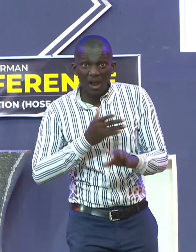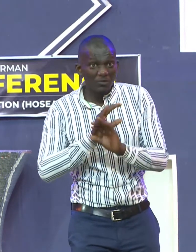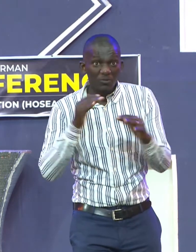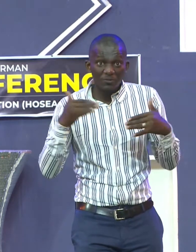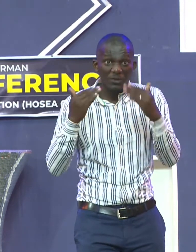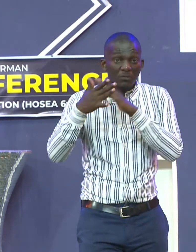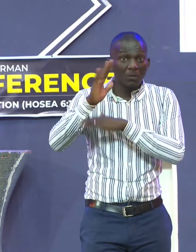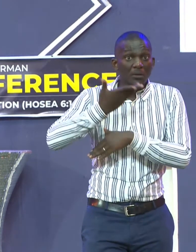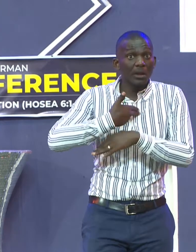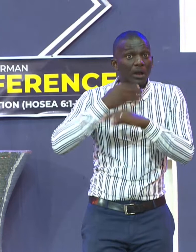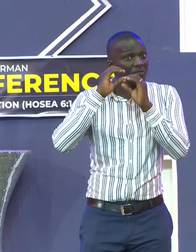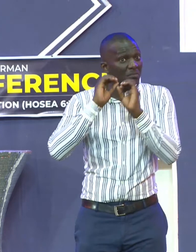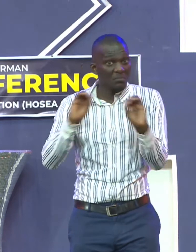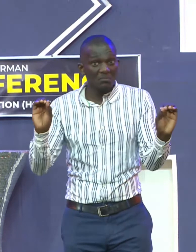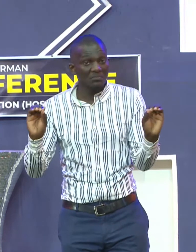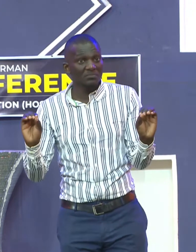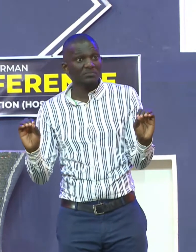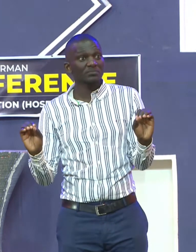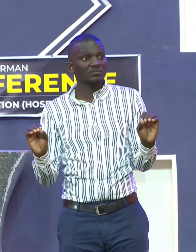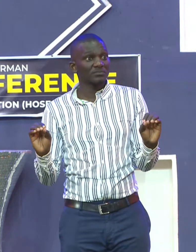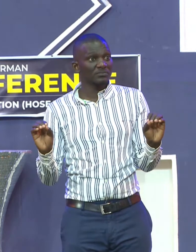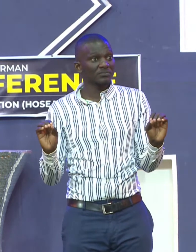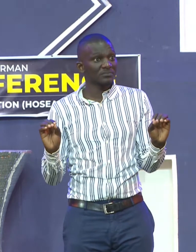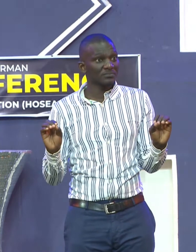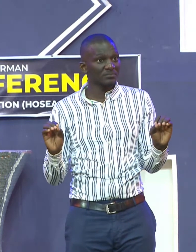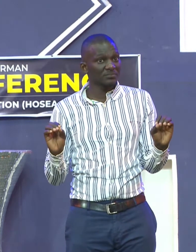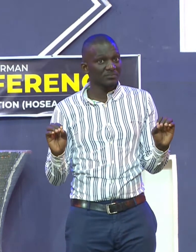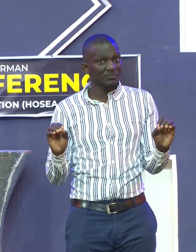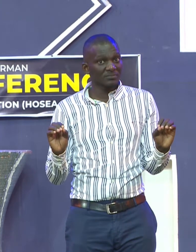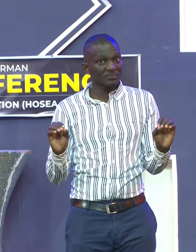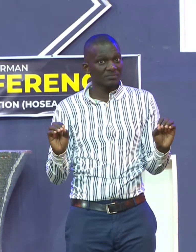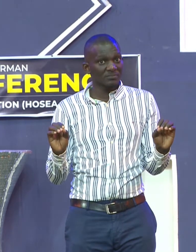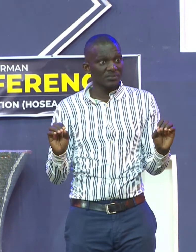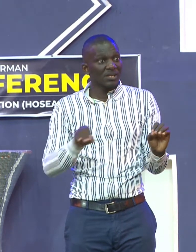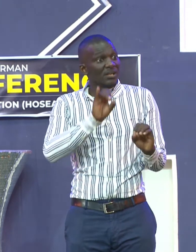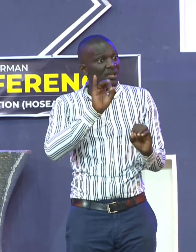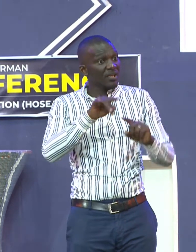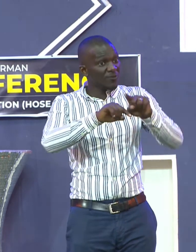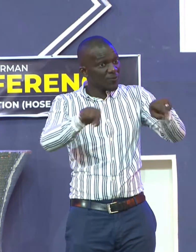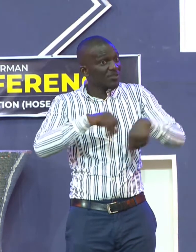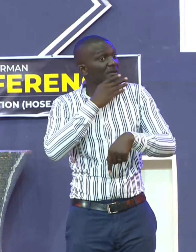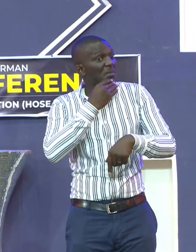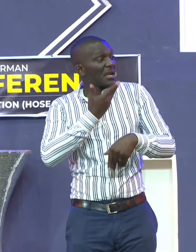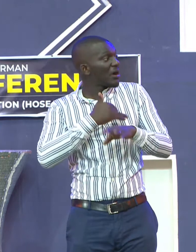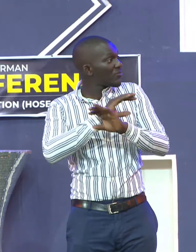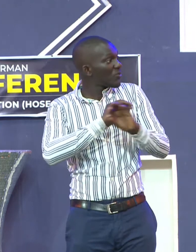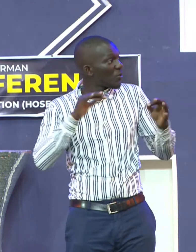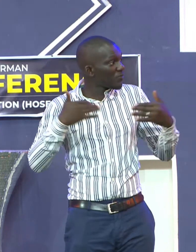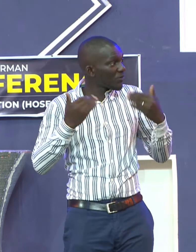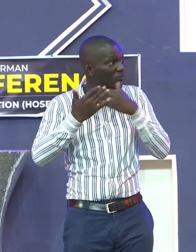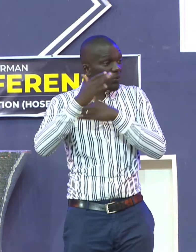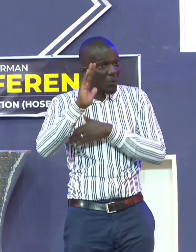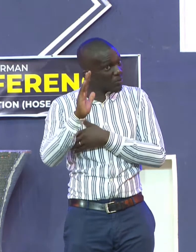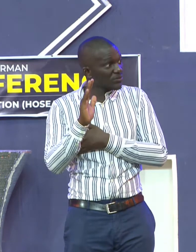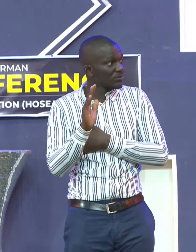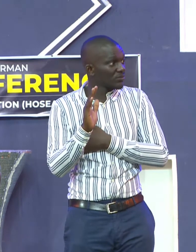as the men, Katonda, if we do not have the fear of God, abasajja bwe tuba tetulina ntiisa ya Katonda, if we as the men